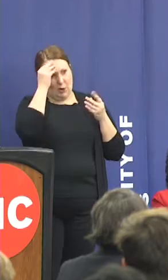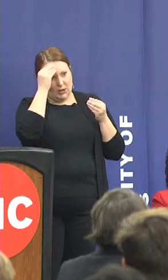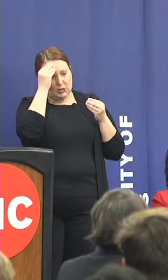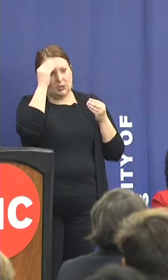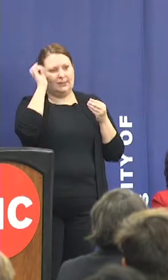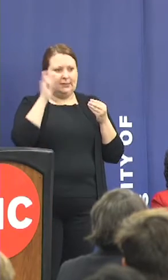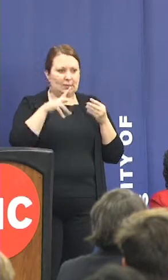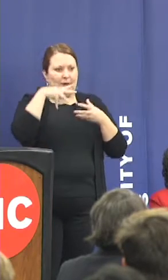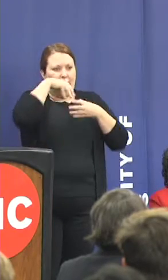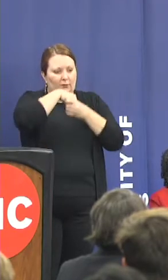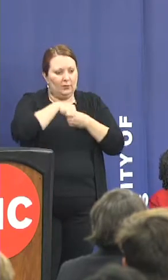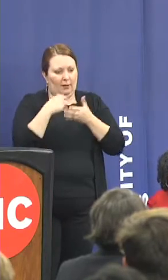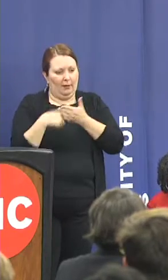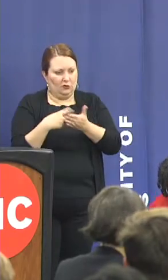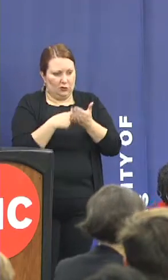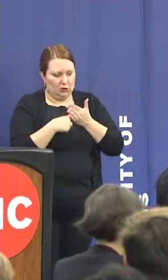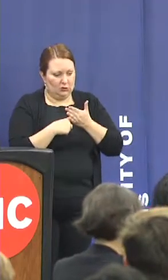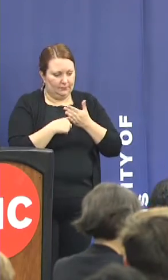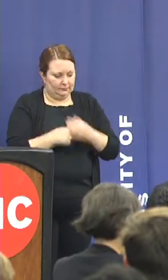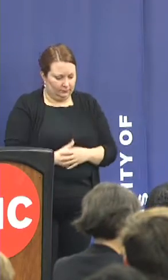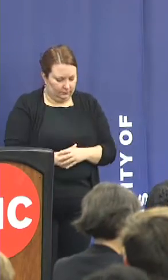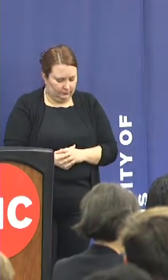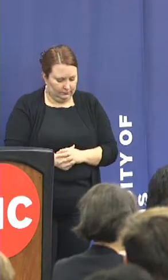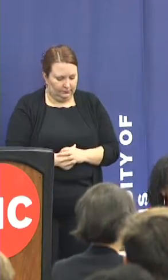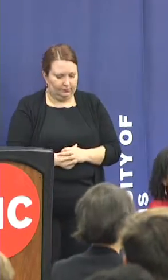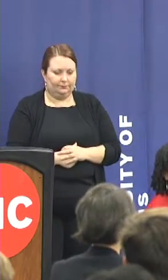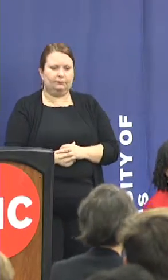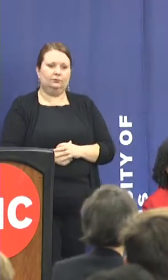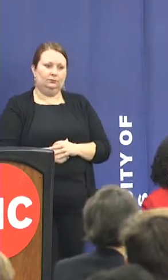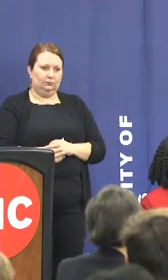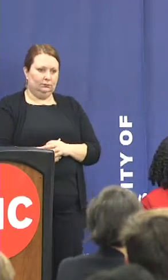considerations I think need to be part of the conversation.